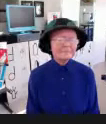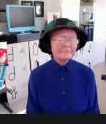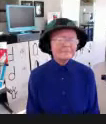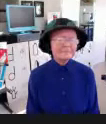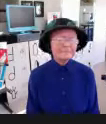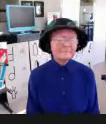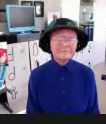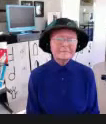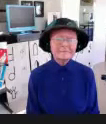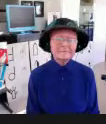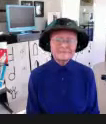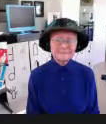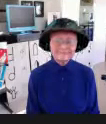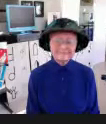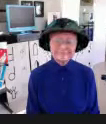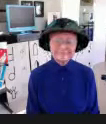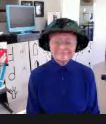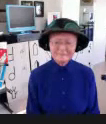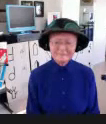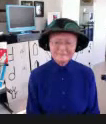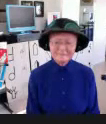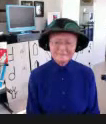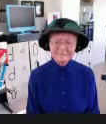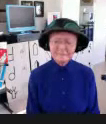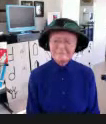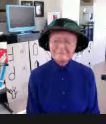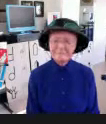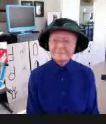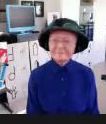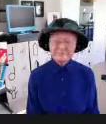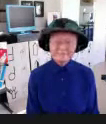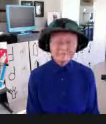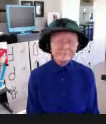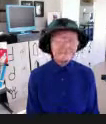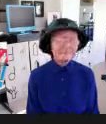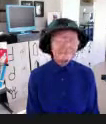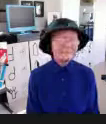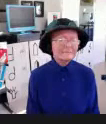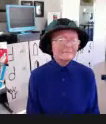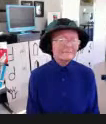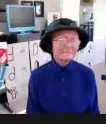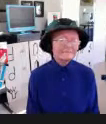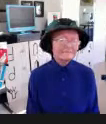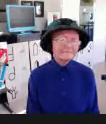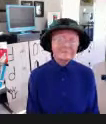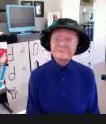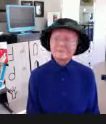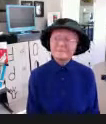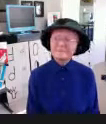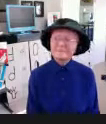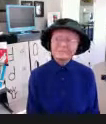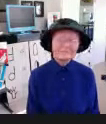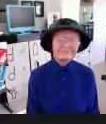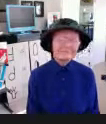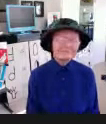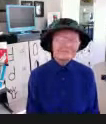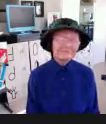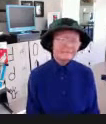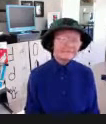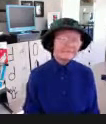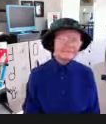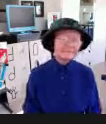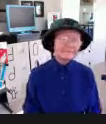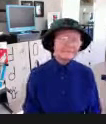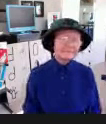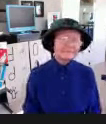ask the signer to do a sample so that we can make sure that their camera works with our system, and so that we can also make sure